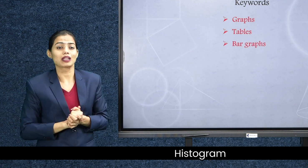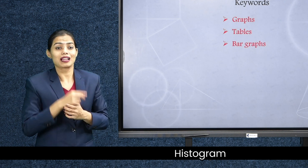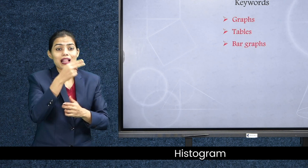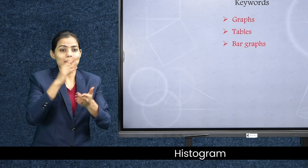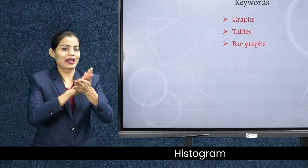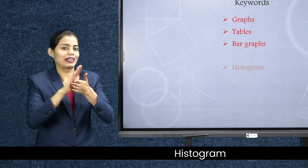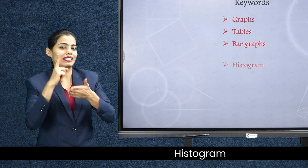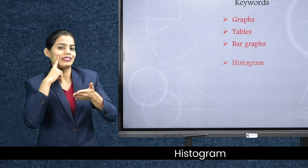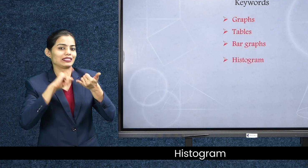histogram,